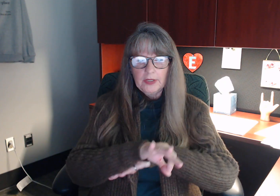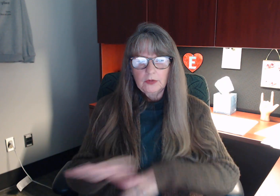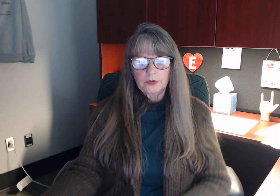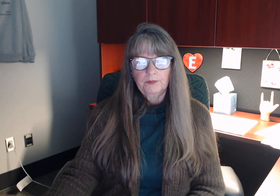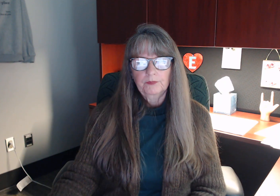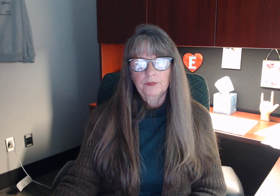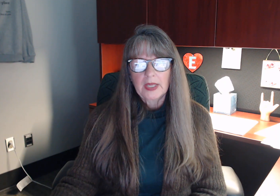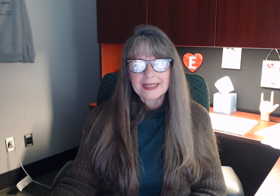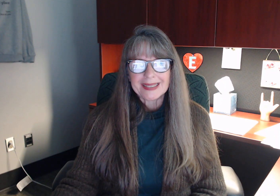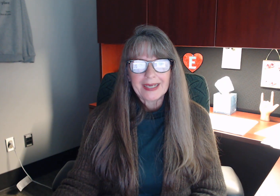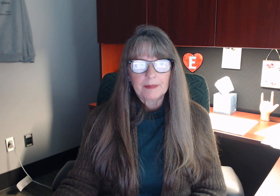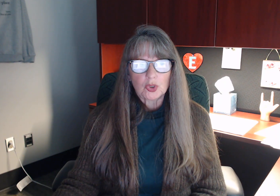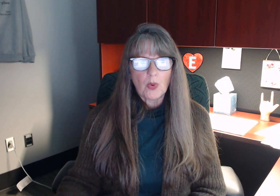field. Slide number 12.